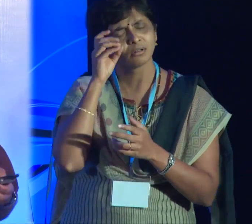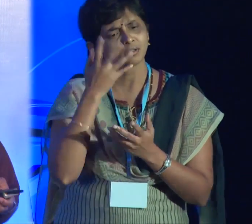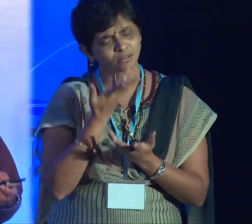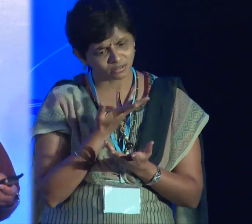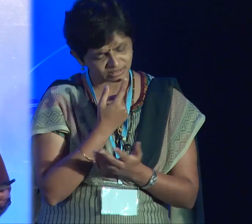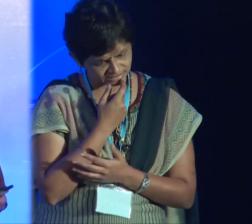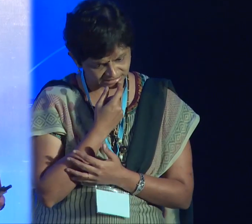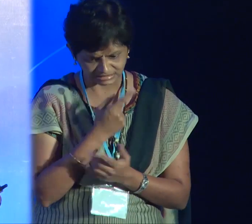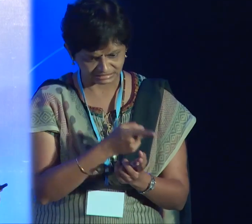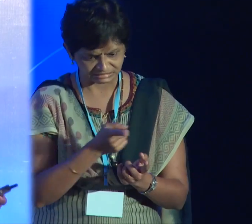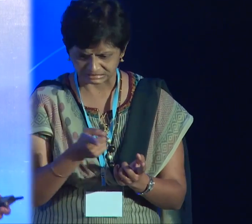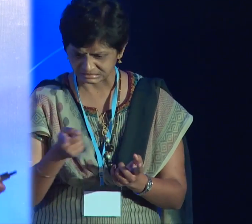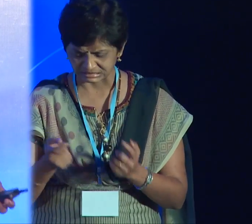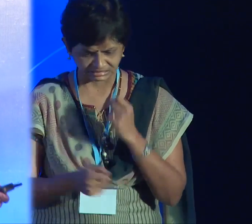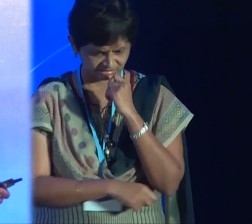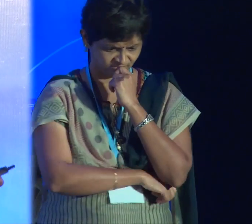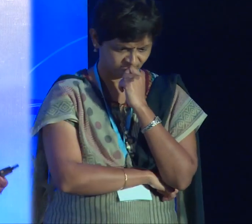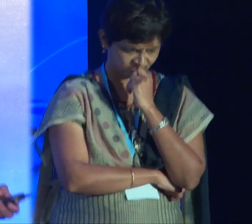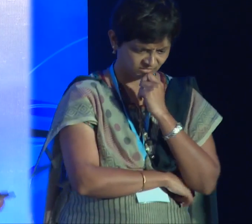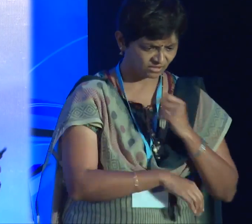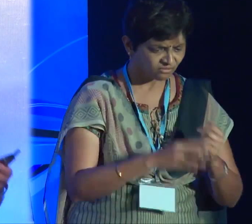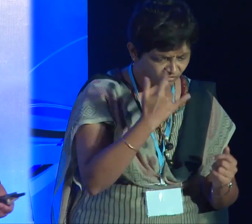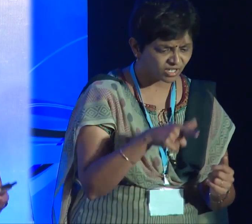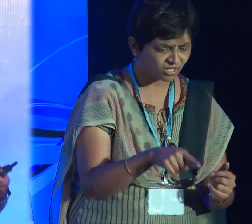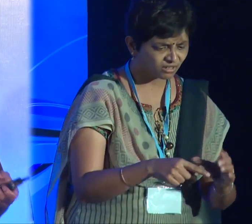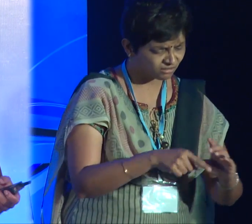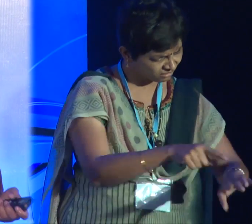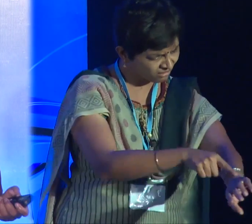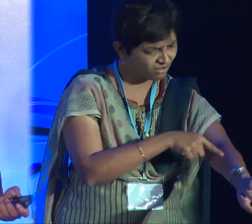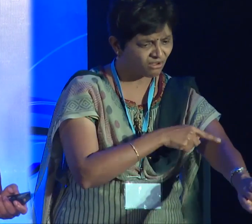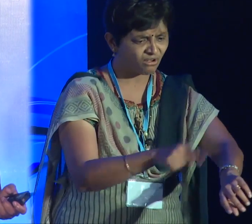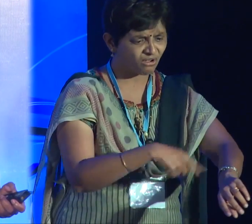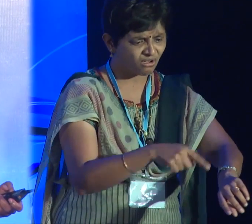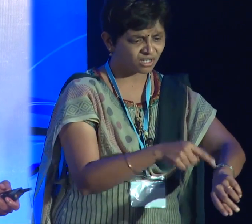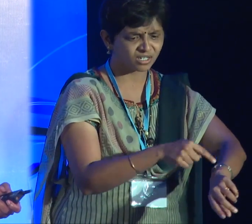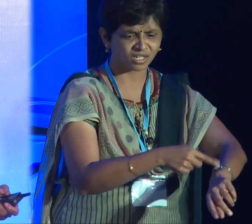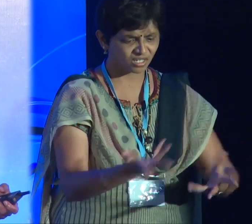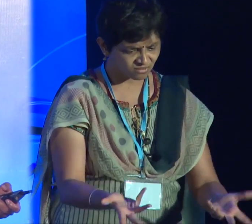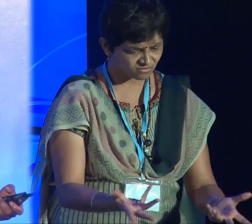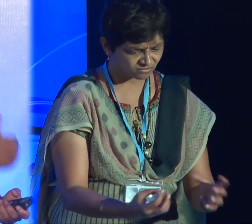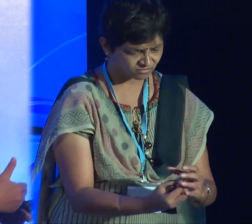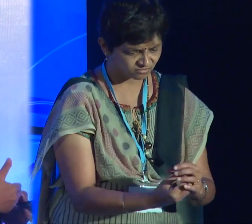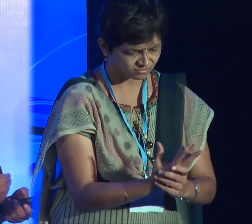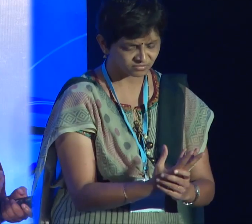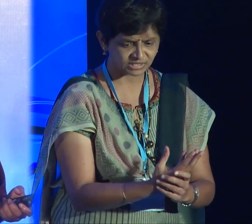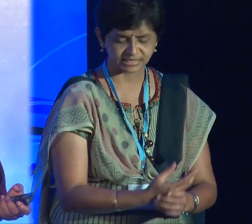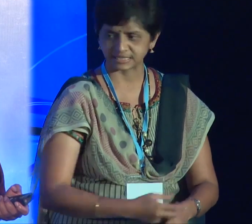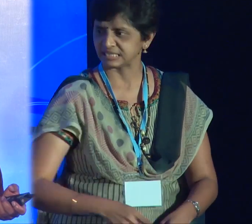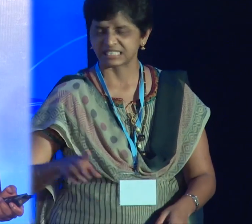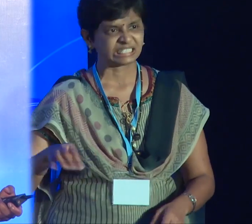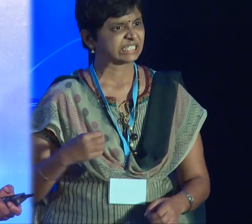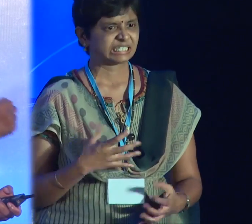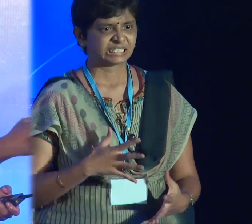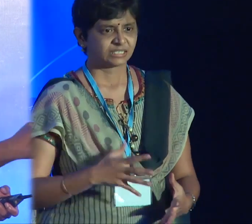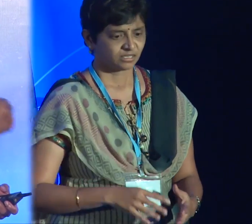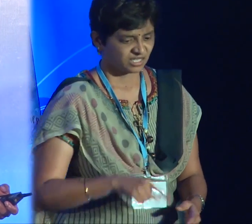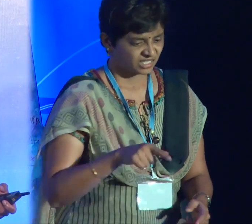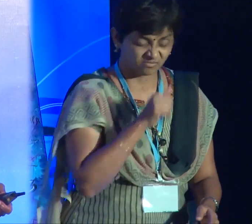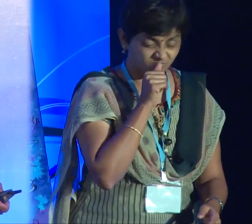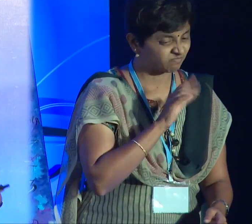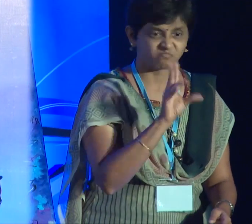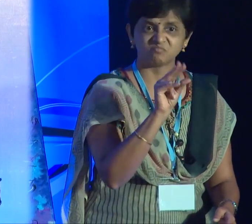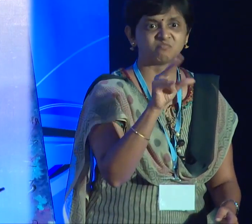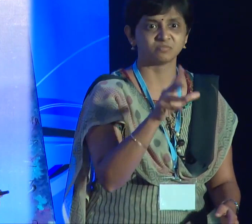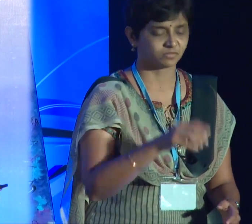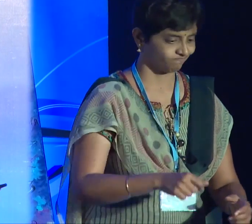She was wondering that why were her children taking such a long time to hatch, and so in her impatience she broke one